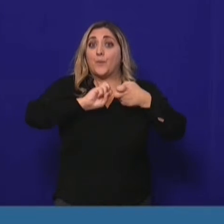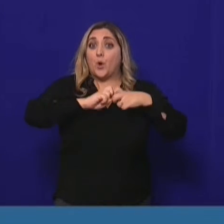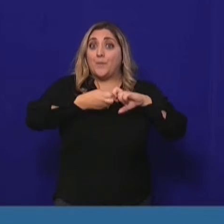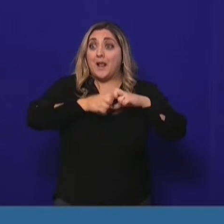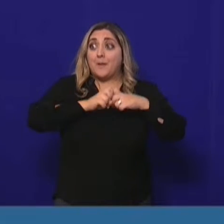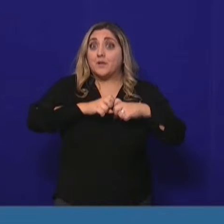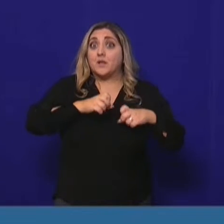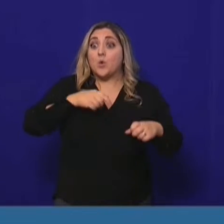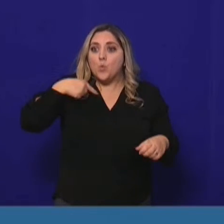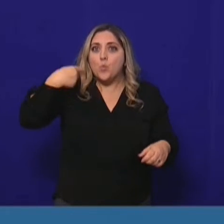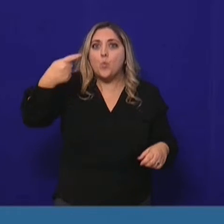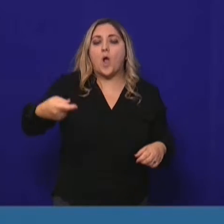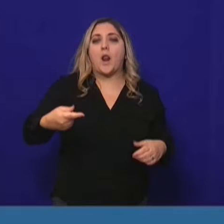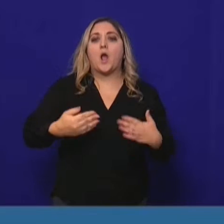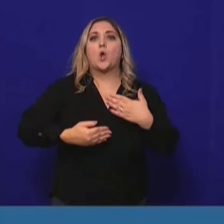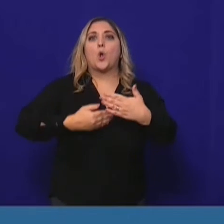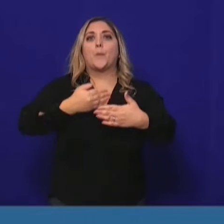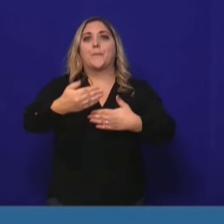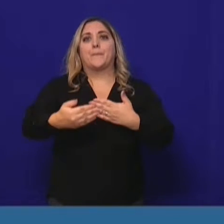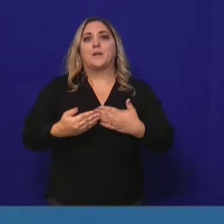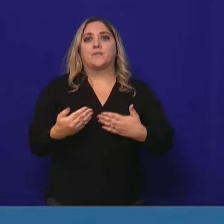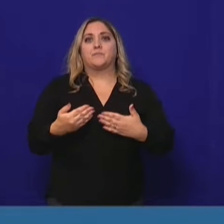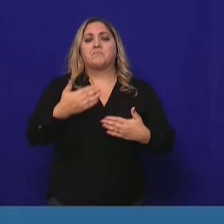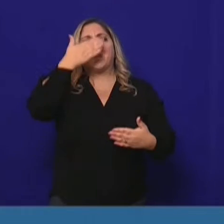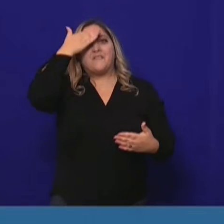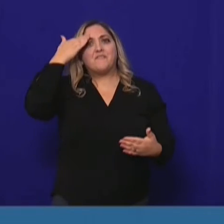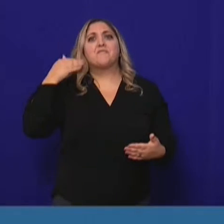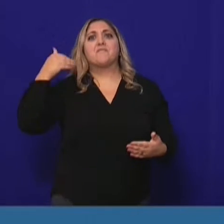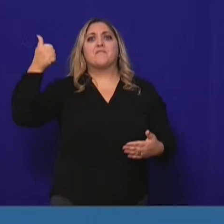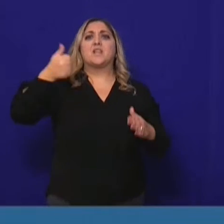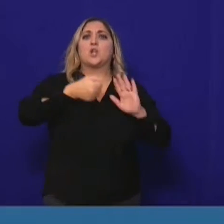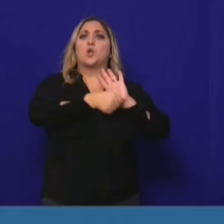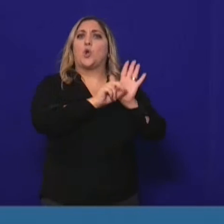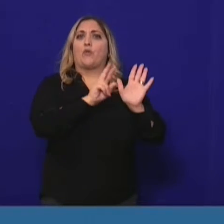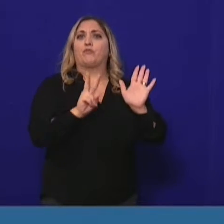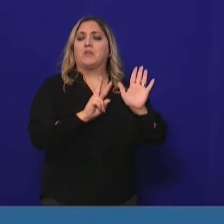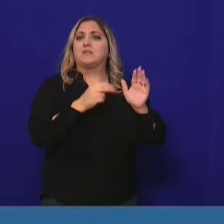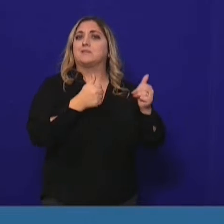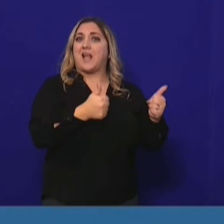jkollok sintomi li persuna avvolja jkun fieq